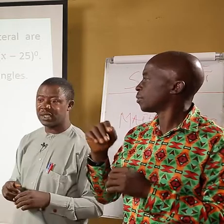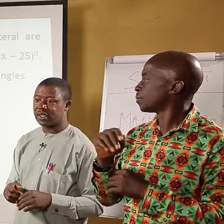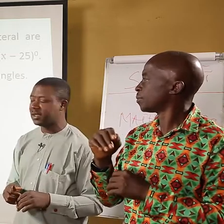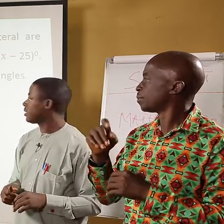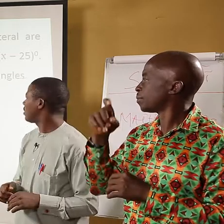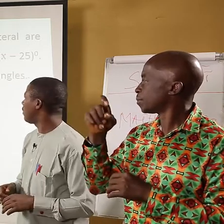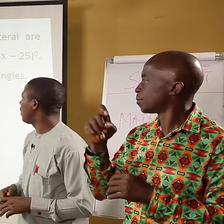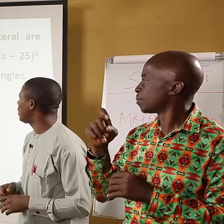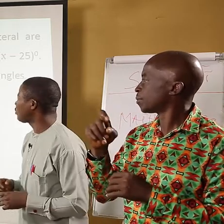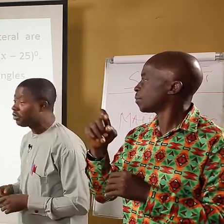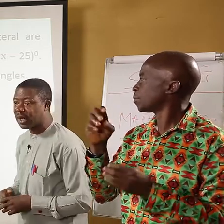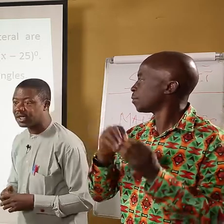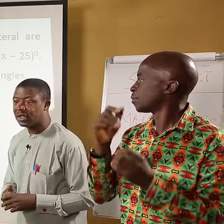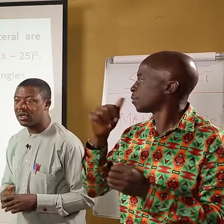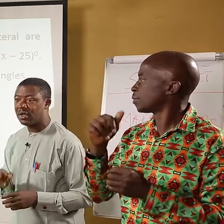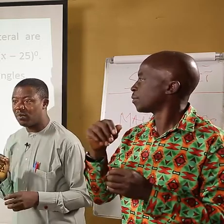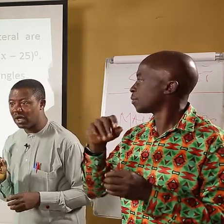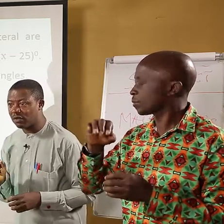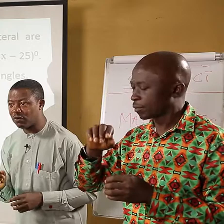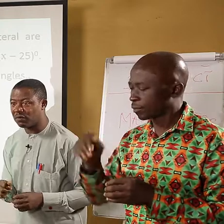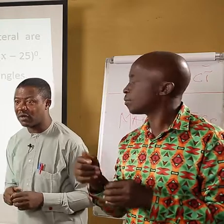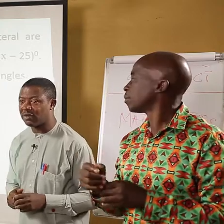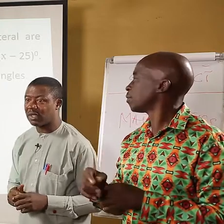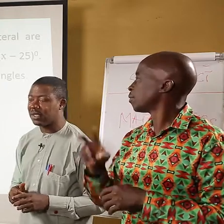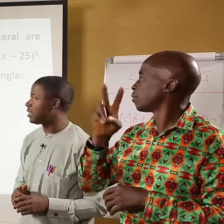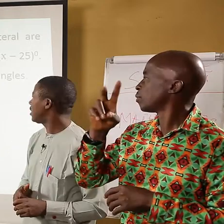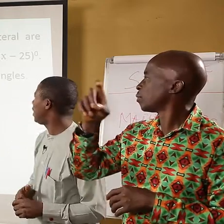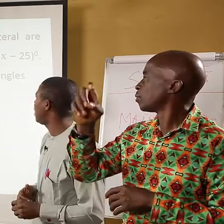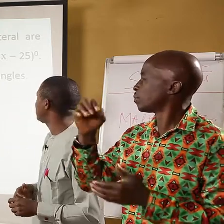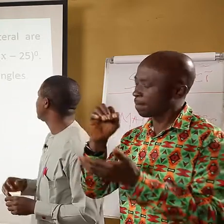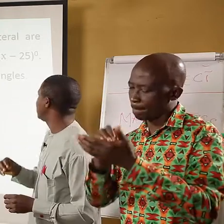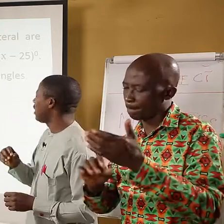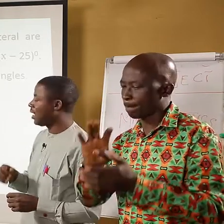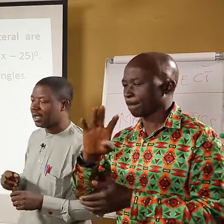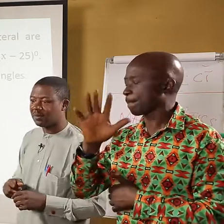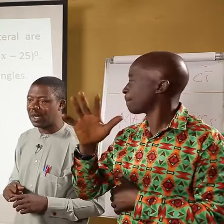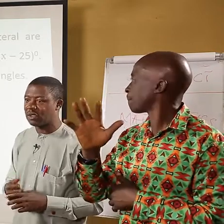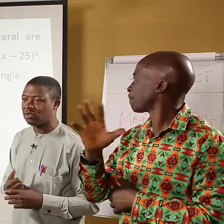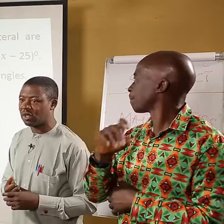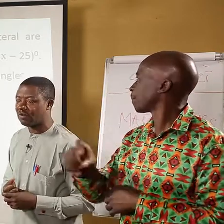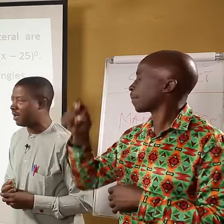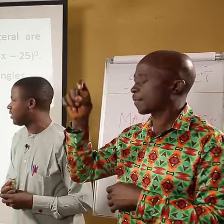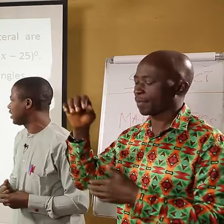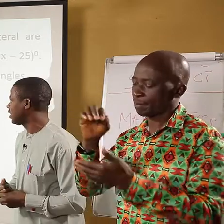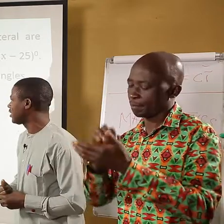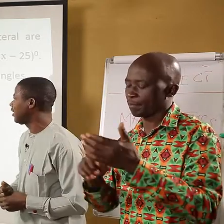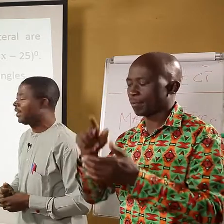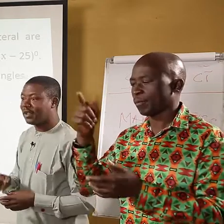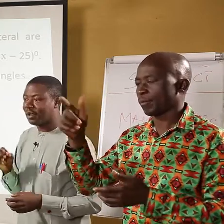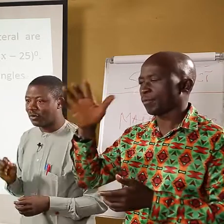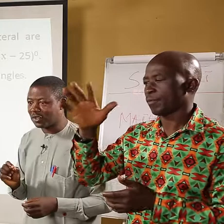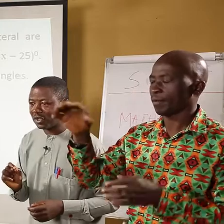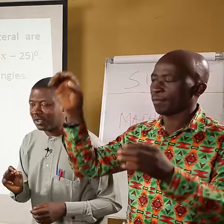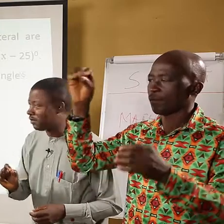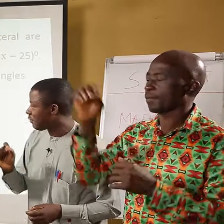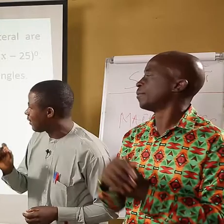10 degrees, comma, 2x minus 45 degrees, and x minus 25 degrees.